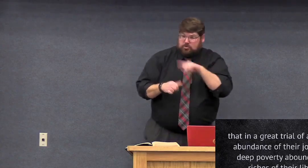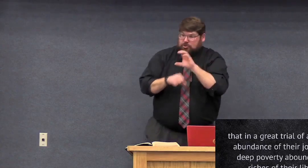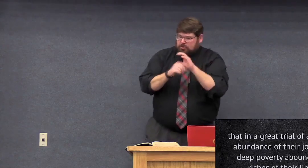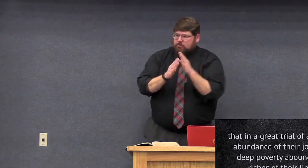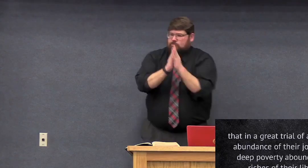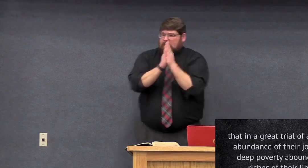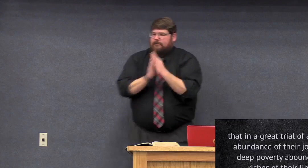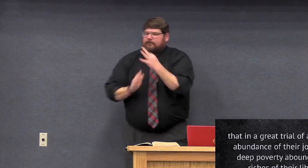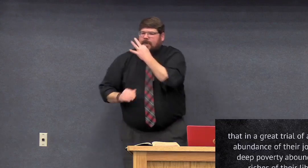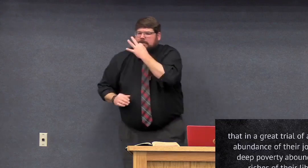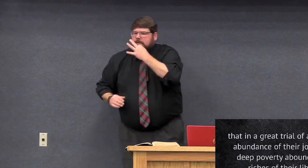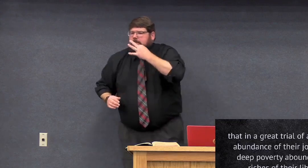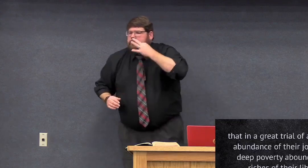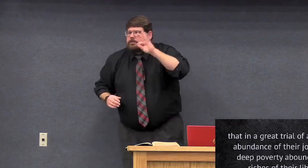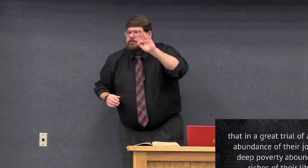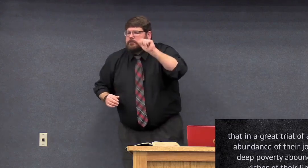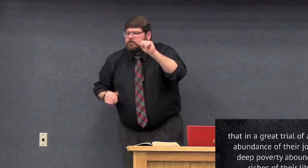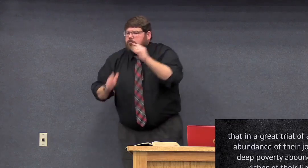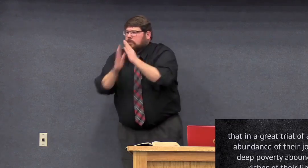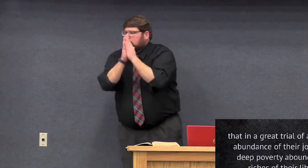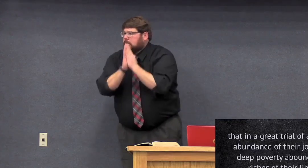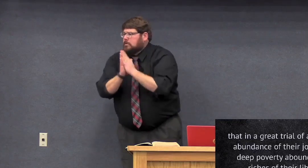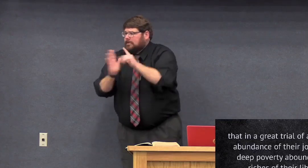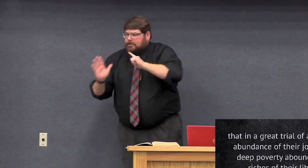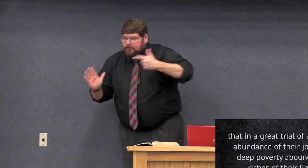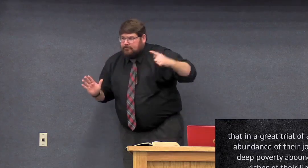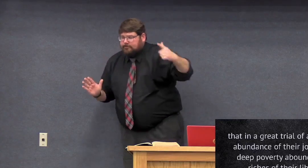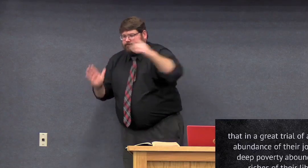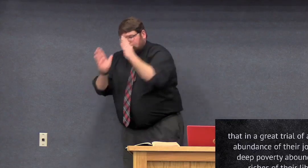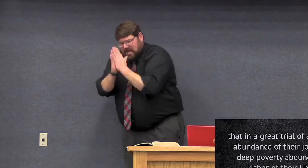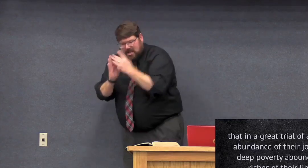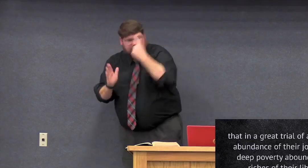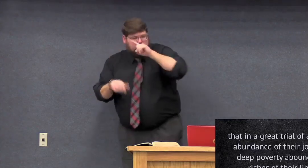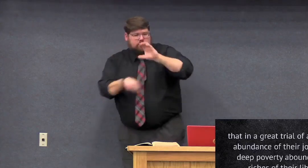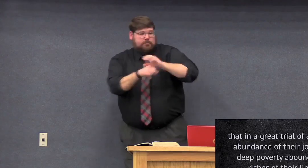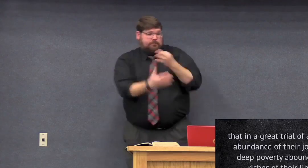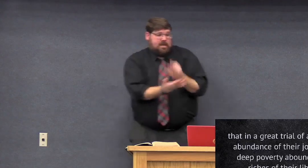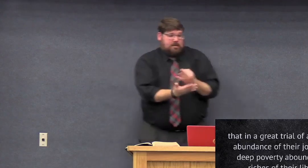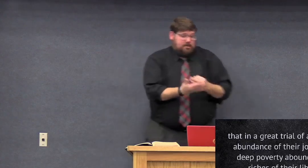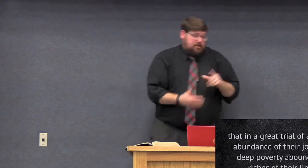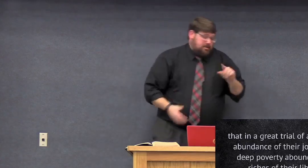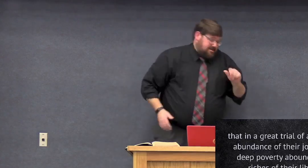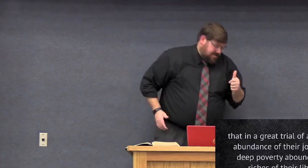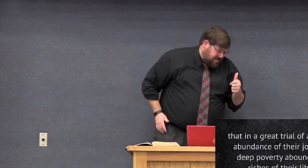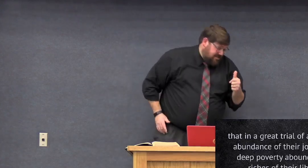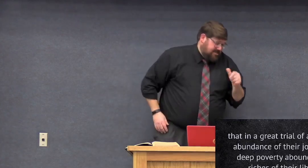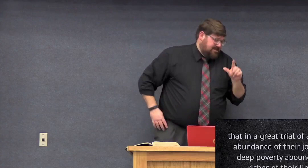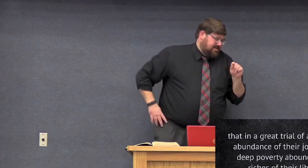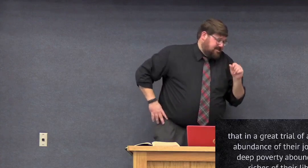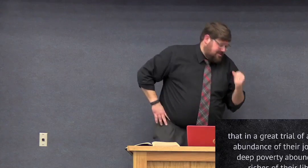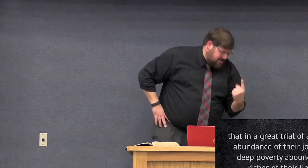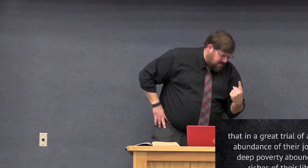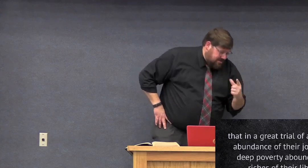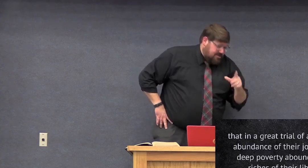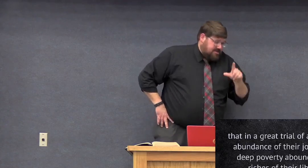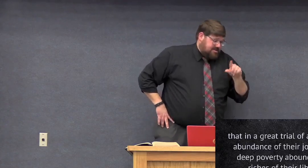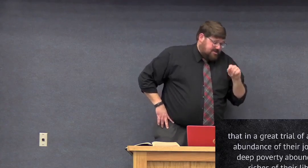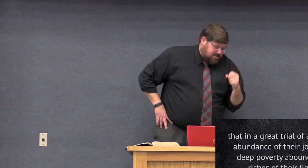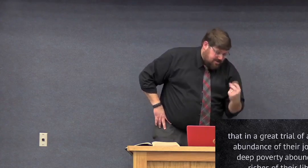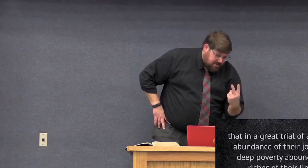we cut costs as much as possible, and we didn't have much at all, and we even had a day of